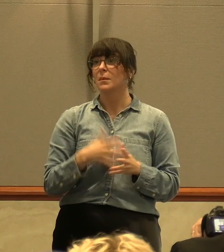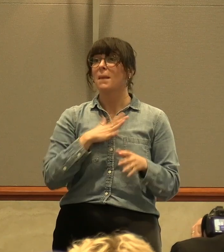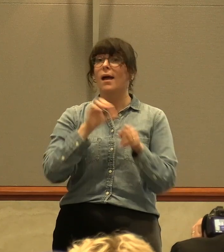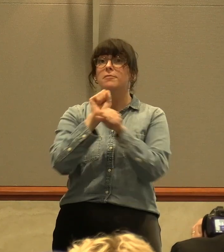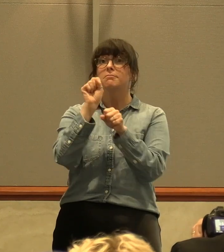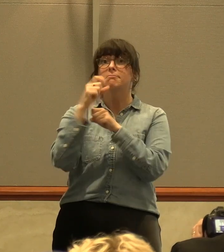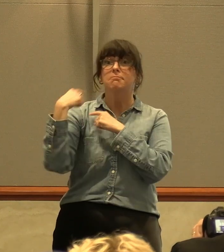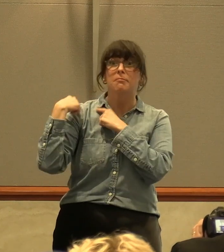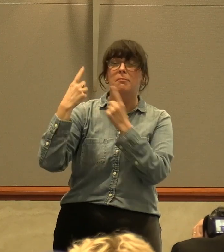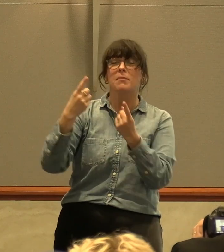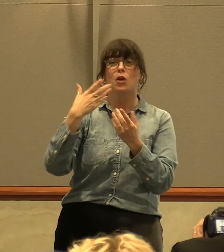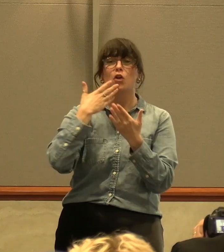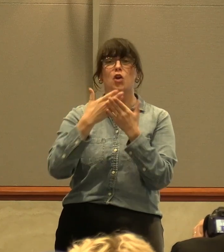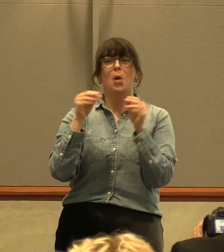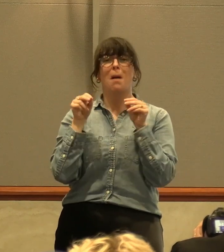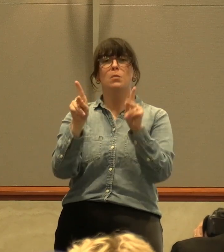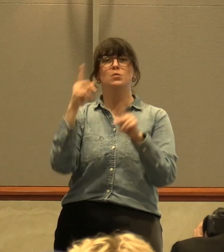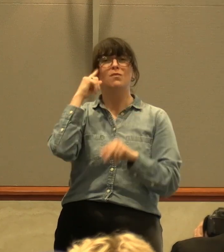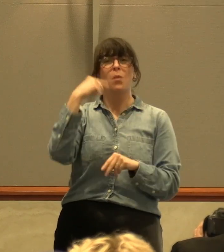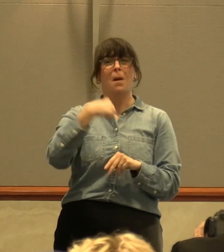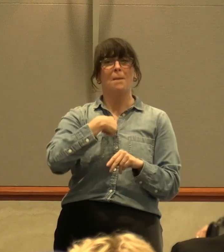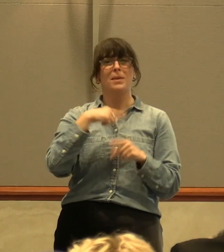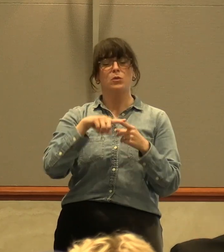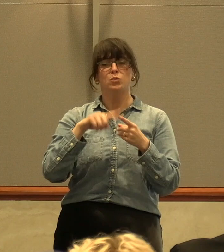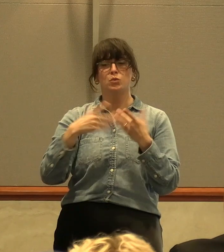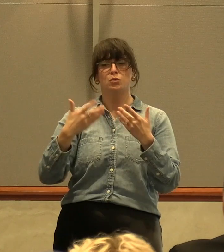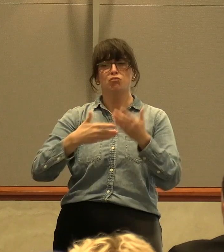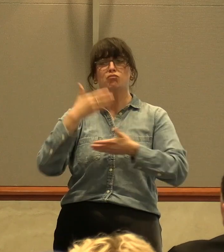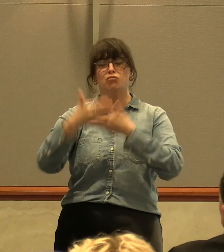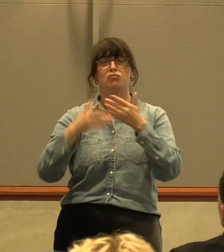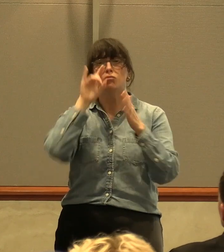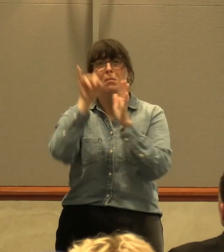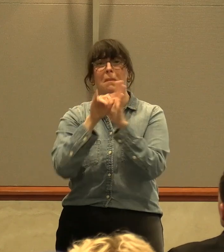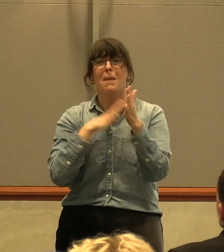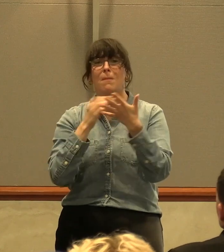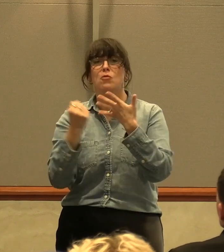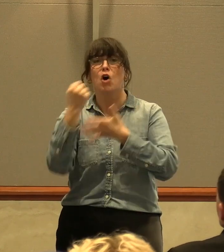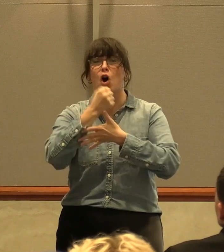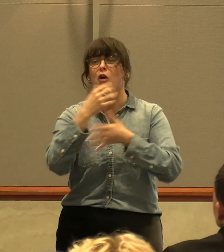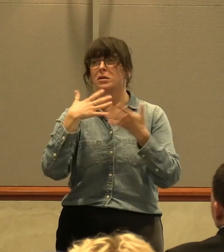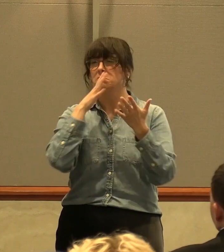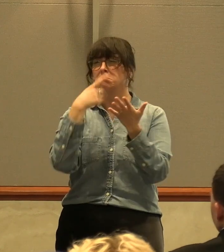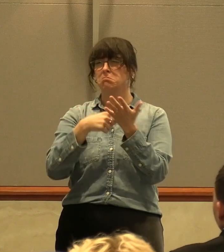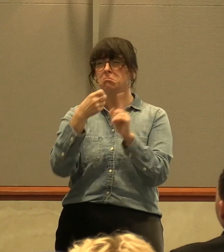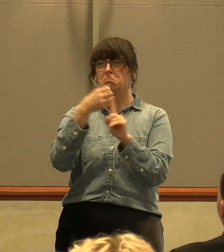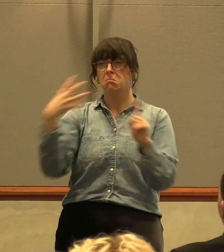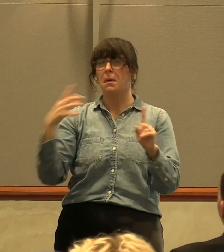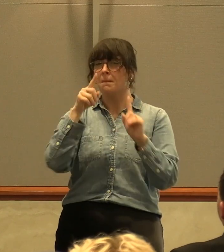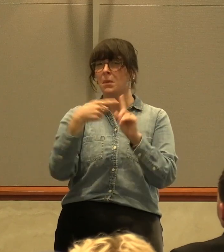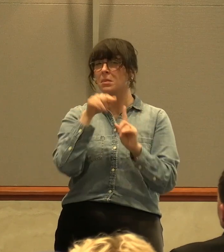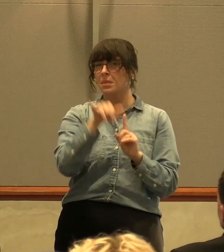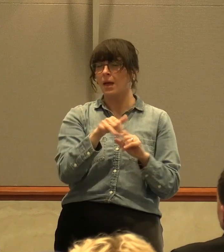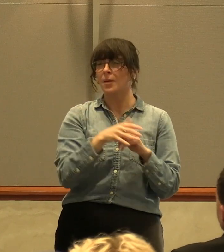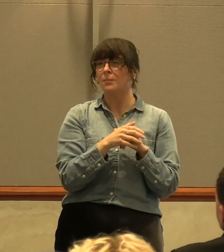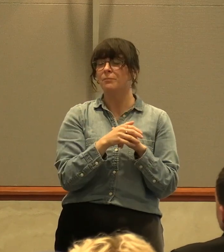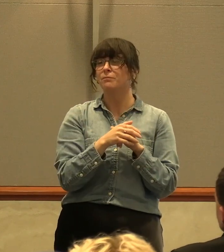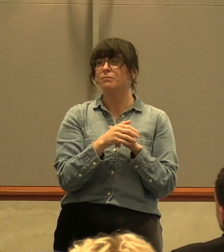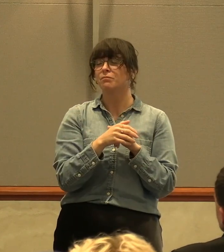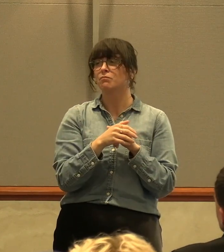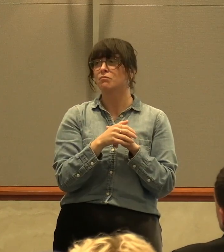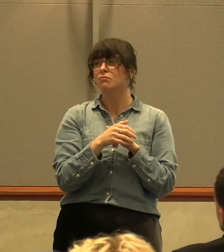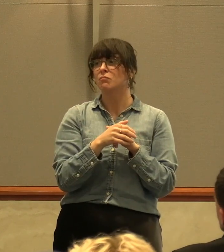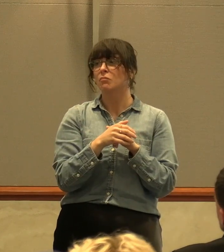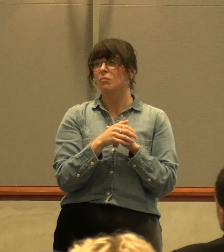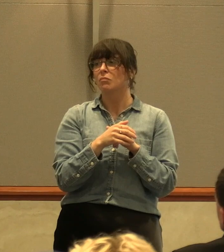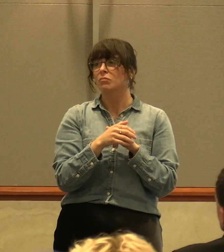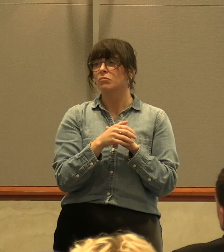for me to really move forward on priorities, and we'll talk a little bit about that. But it started